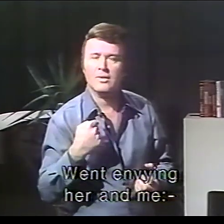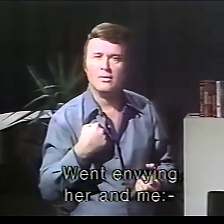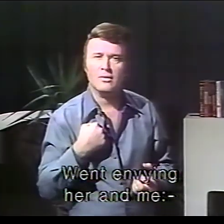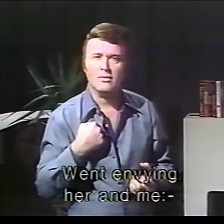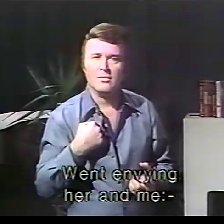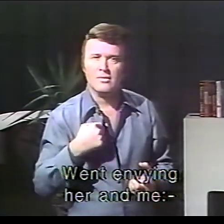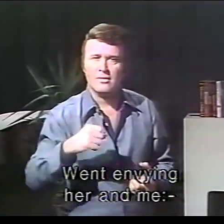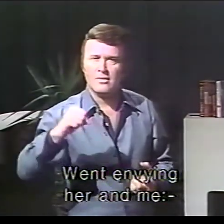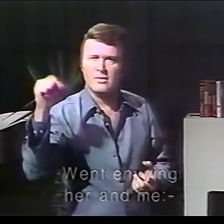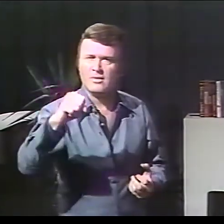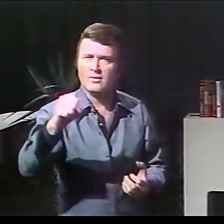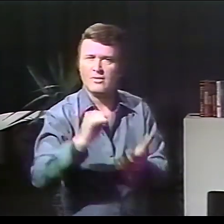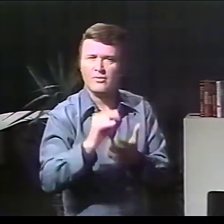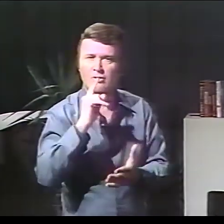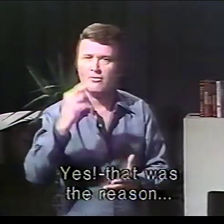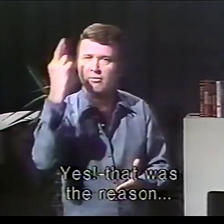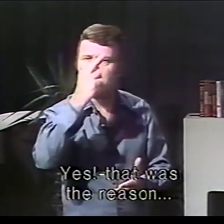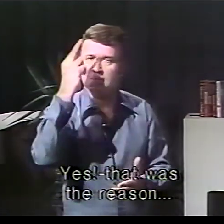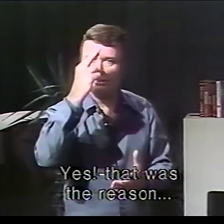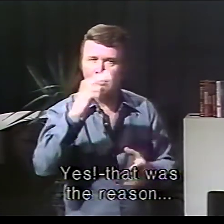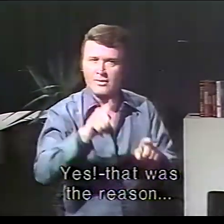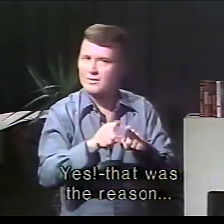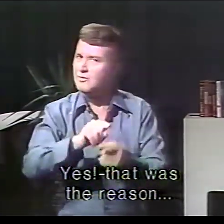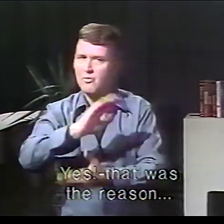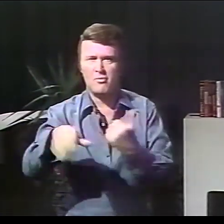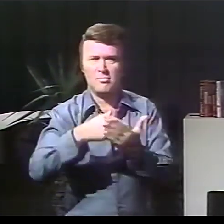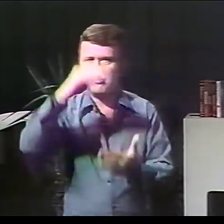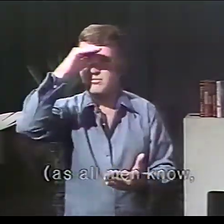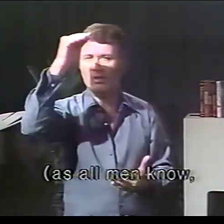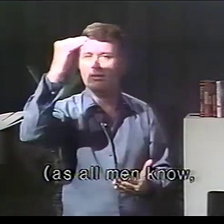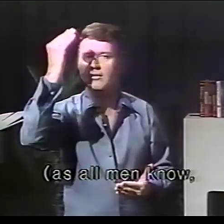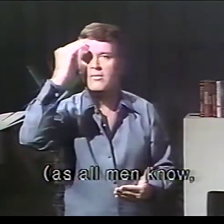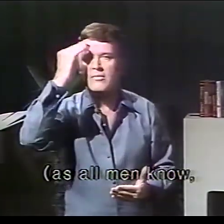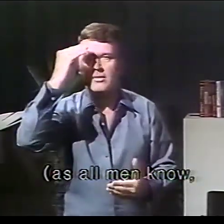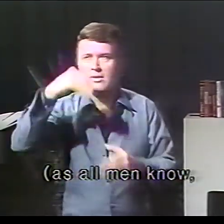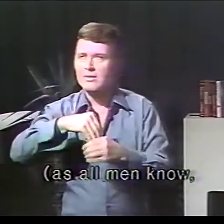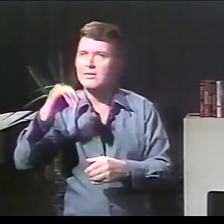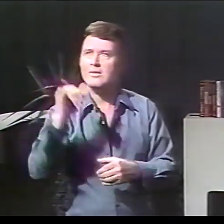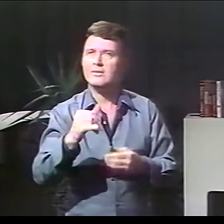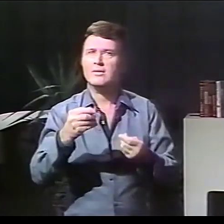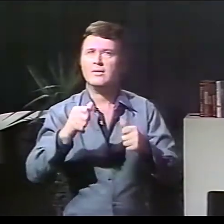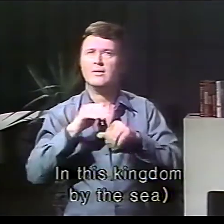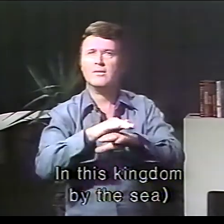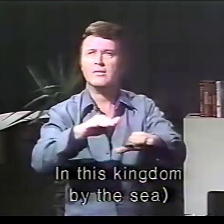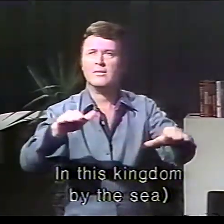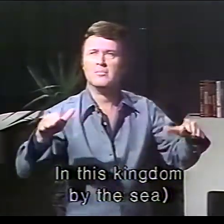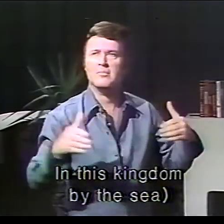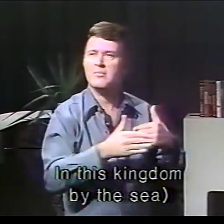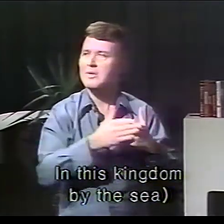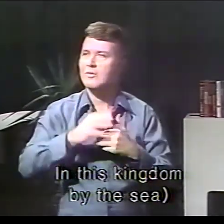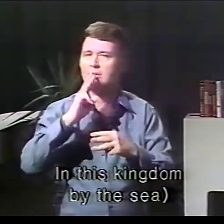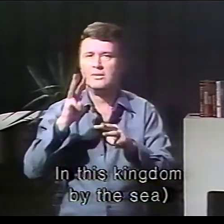me. Yes, that was the reason, as all men know in this kingdom by the